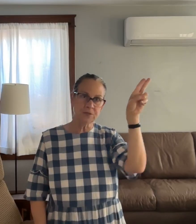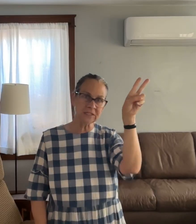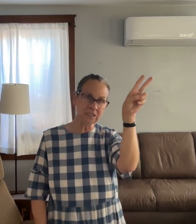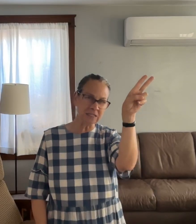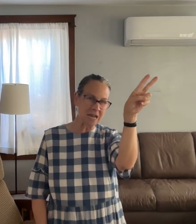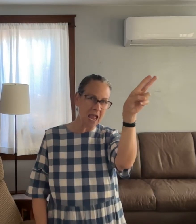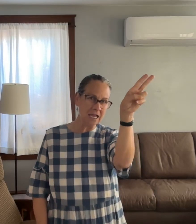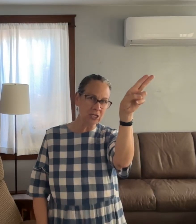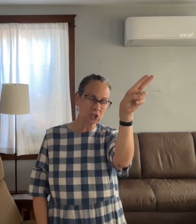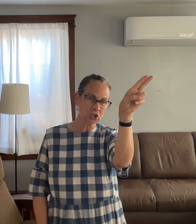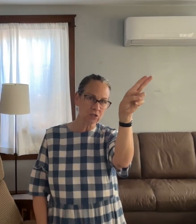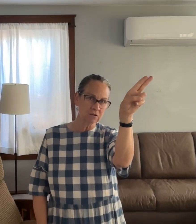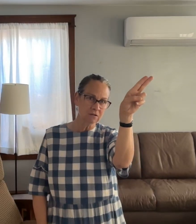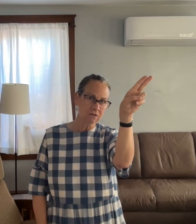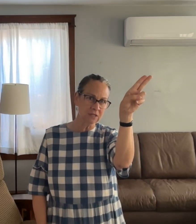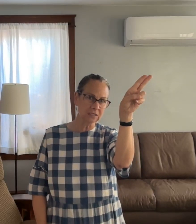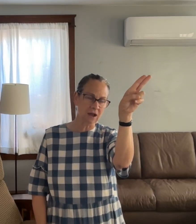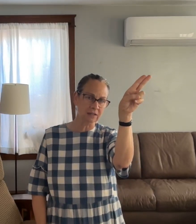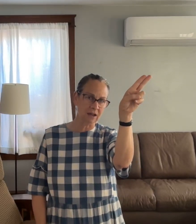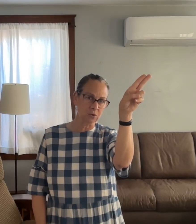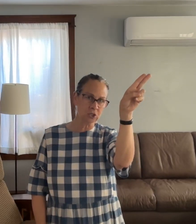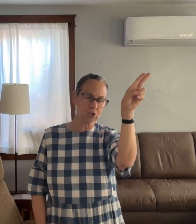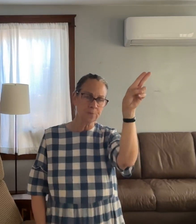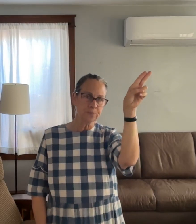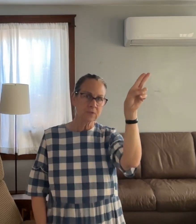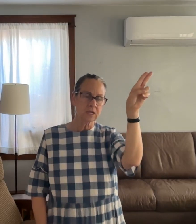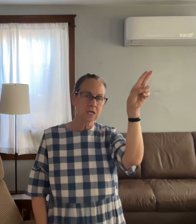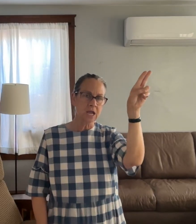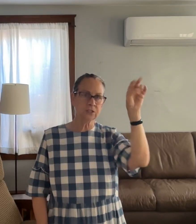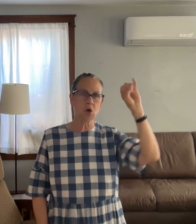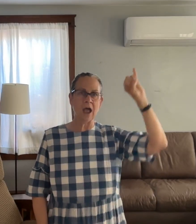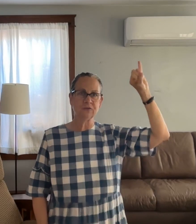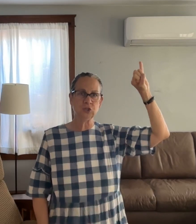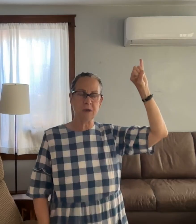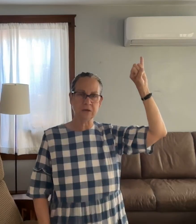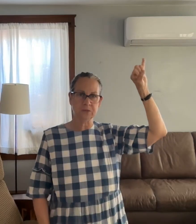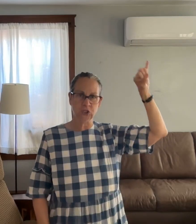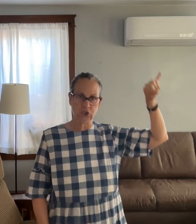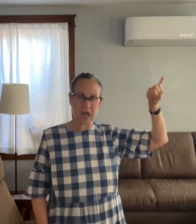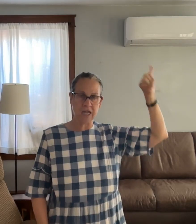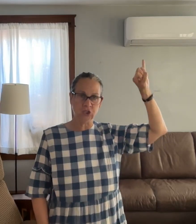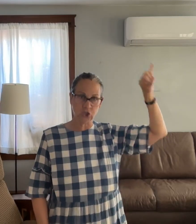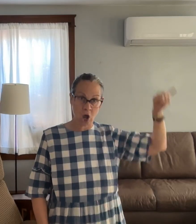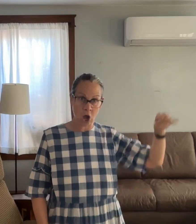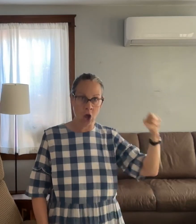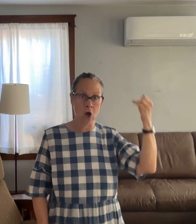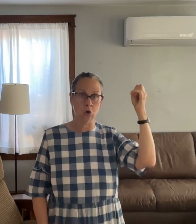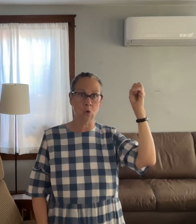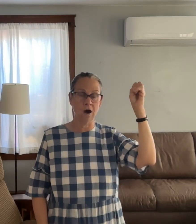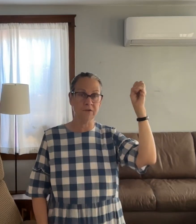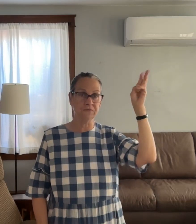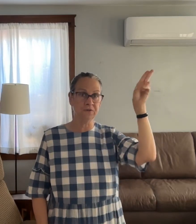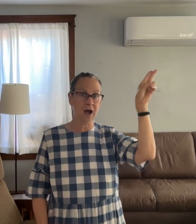This is an H in sign language. And so after you make the J, Jeho, on